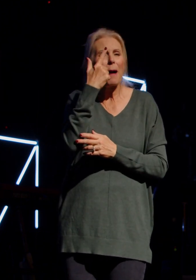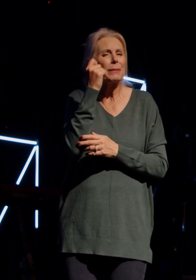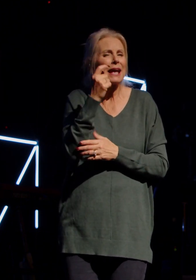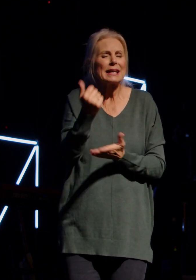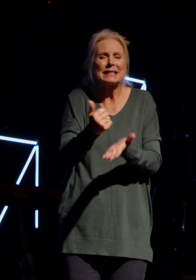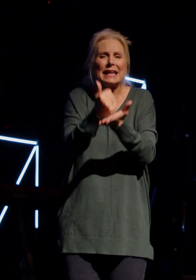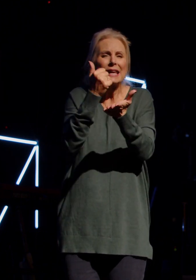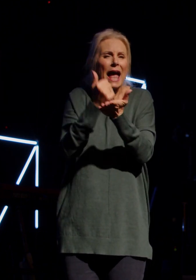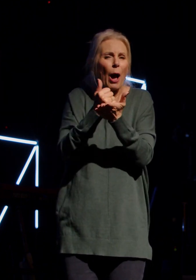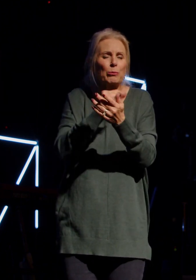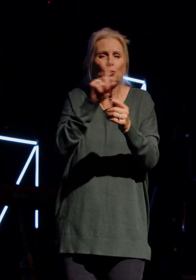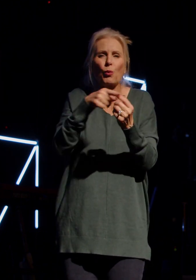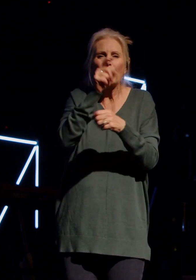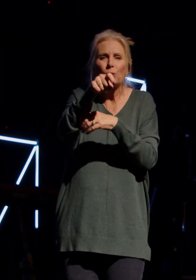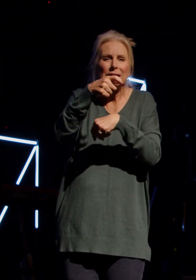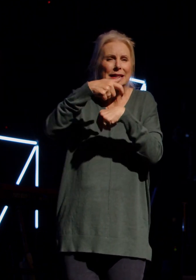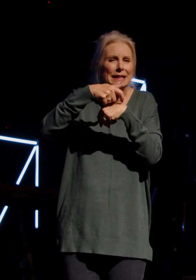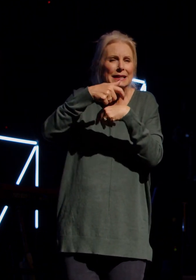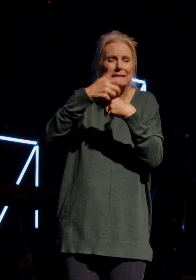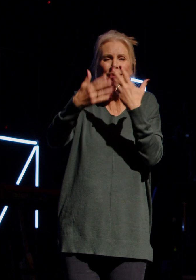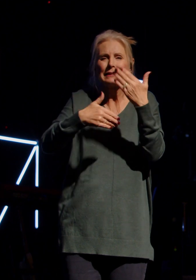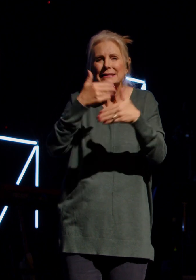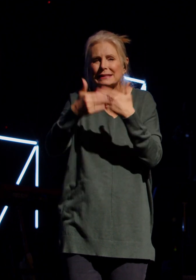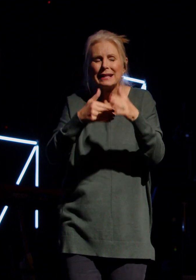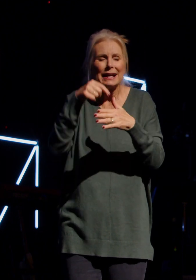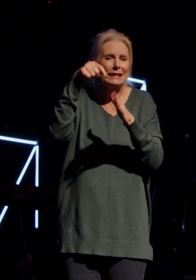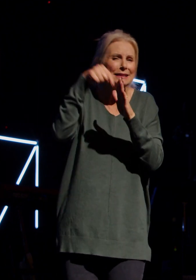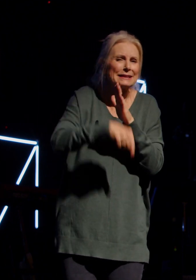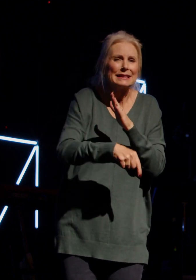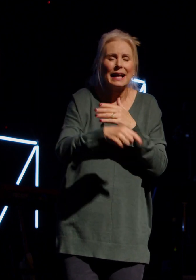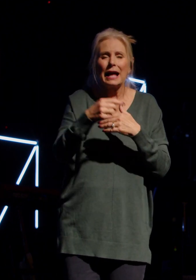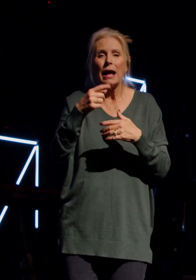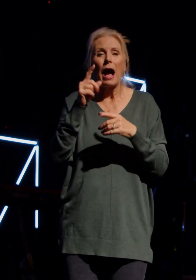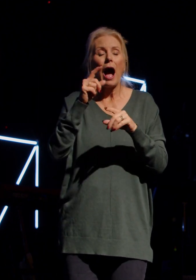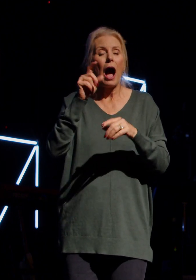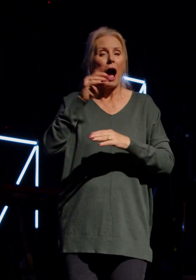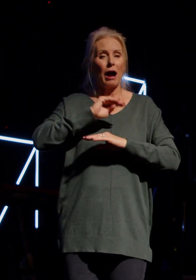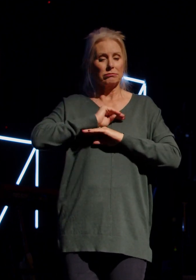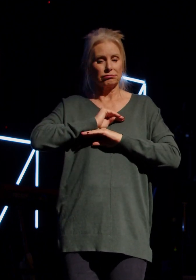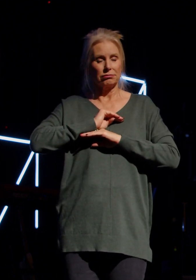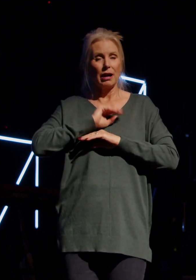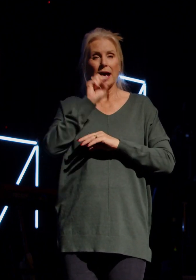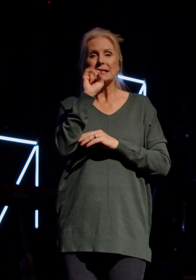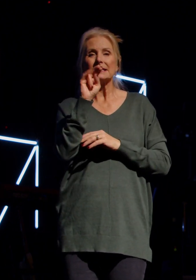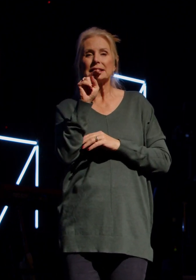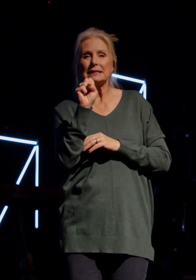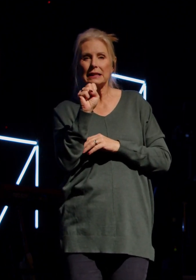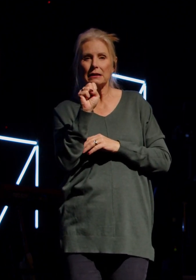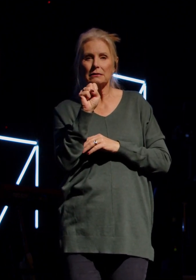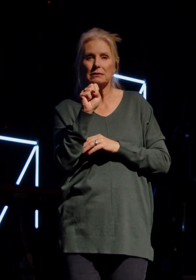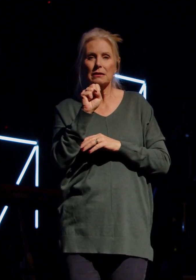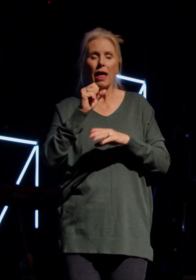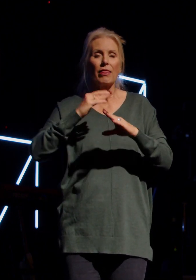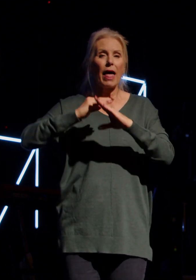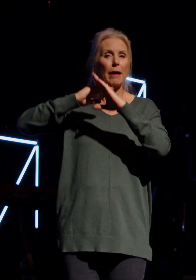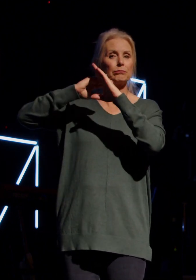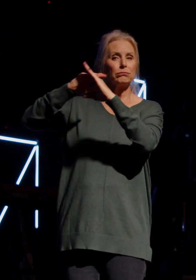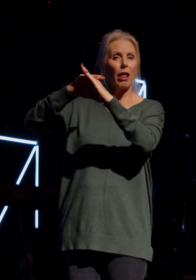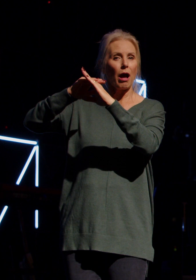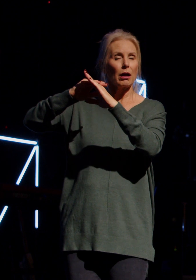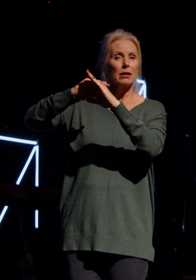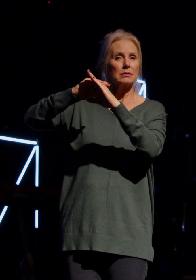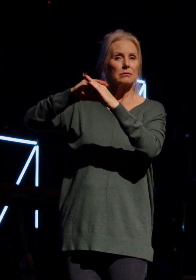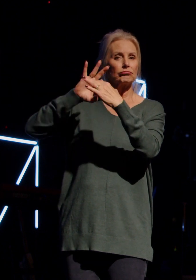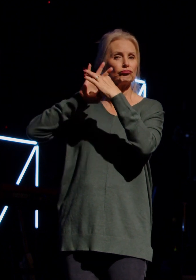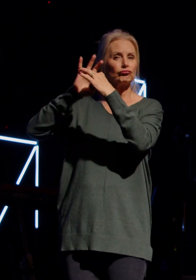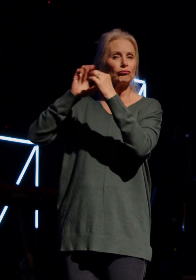our time of need, but because he helps us with our deepest need. Our sin that keeps us away from the Father, that